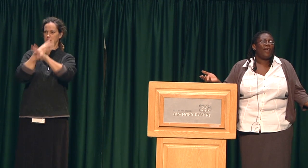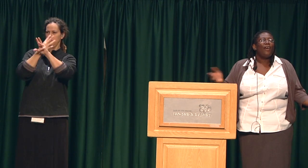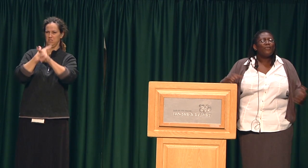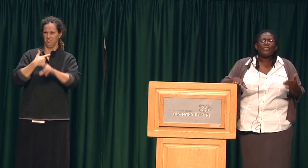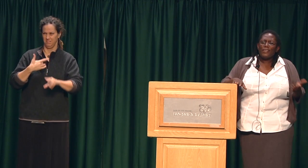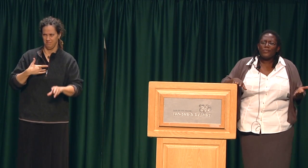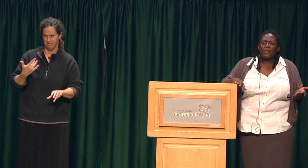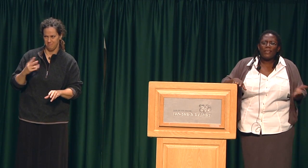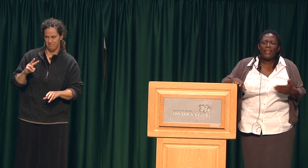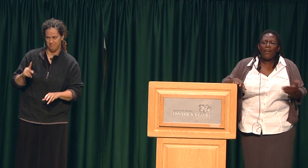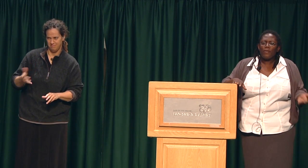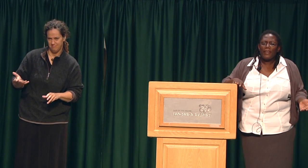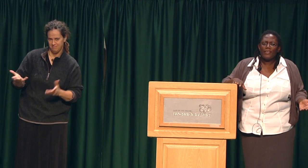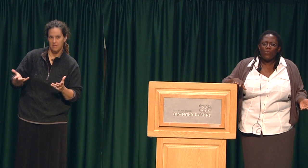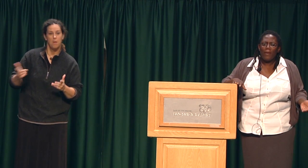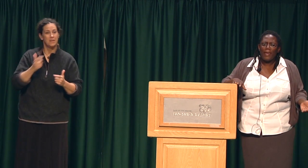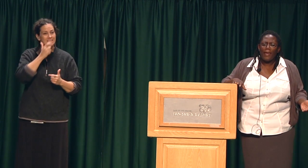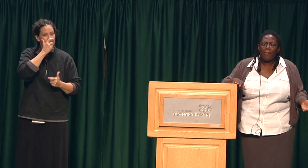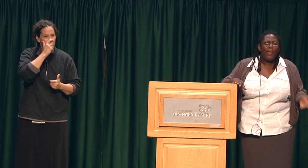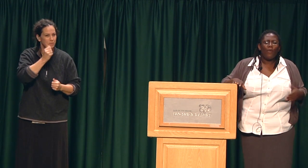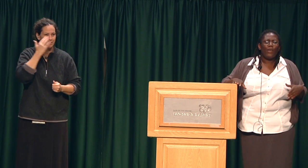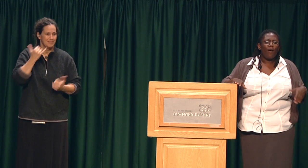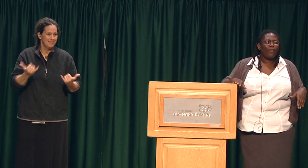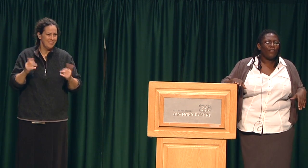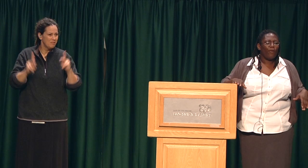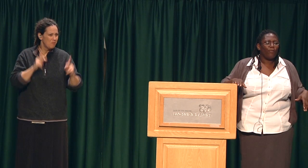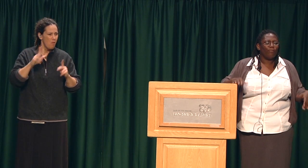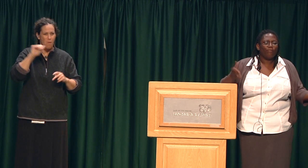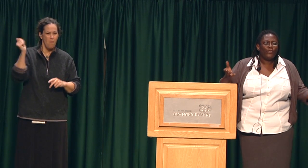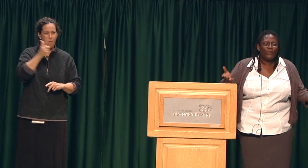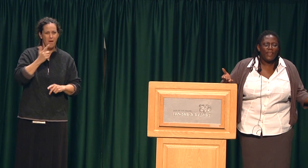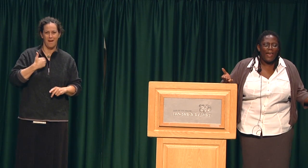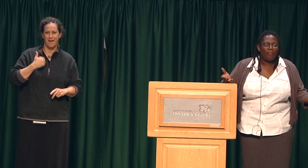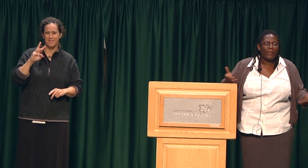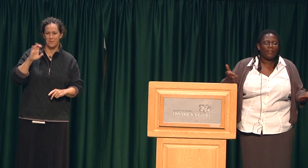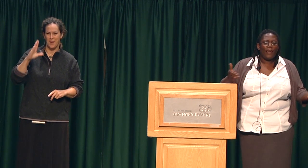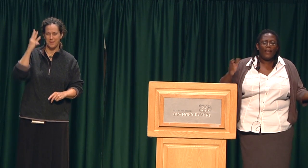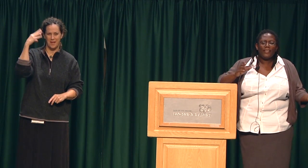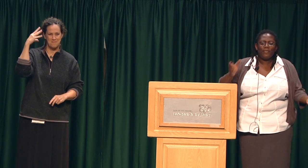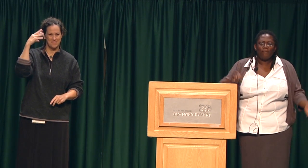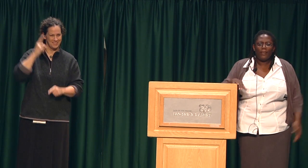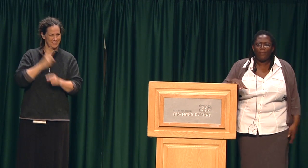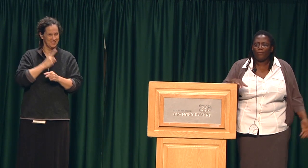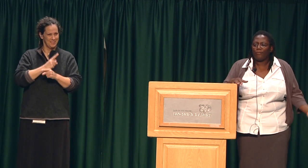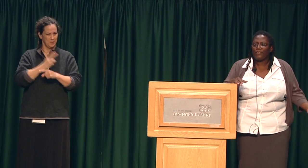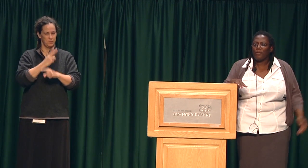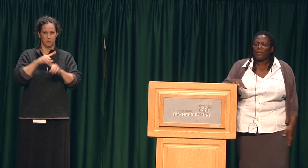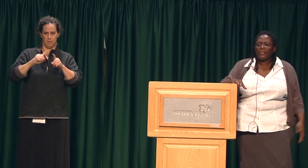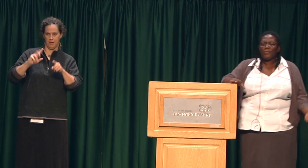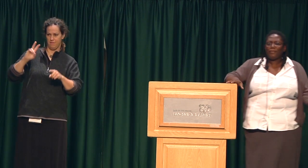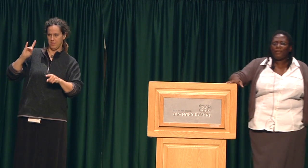what's that? Which is interesting because now everybody has a webcam and we all, you know, use that, but the concept of